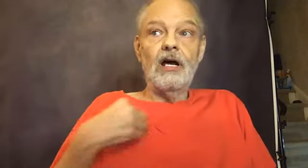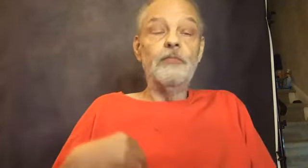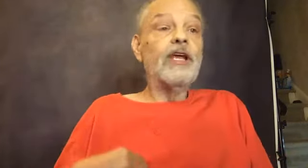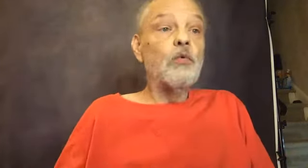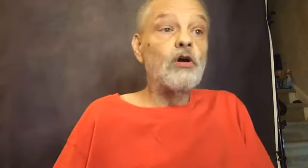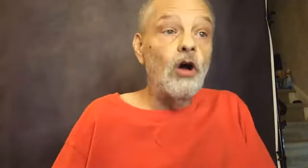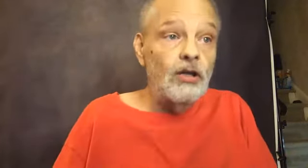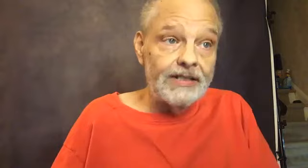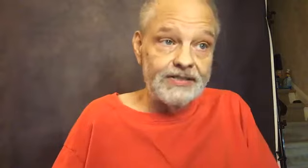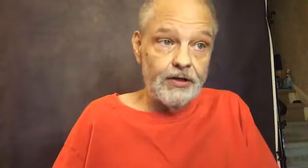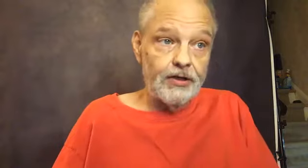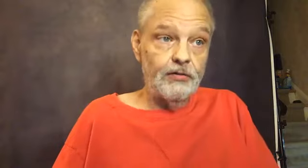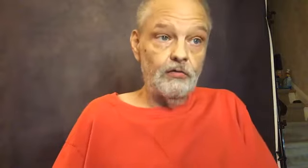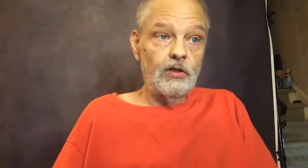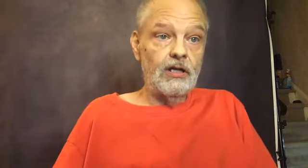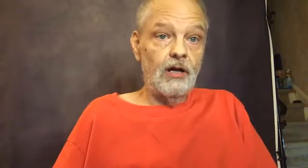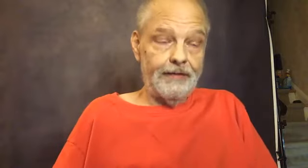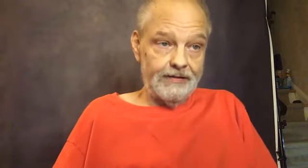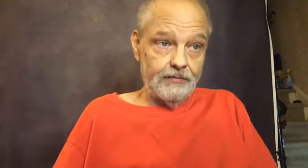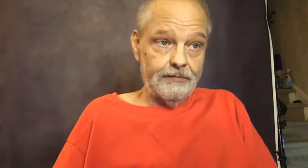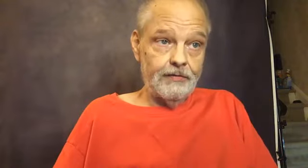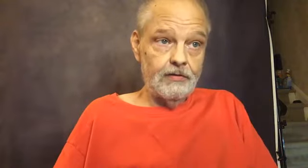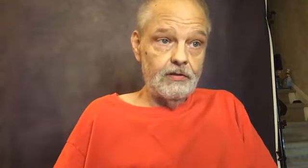They weren't all necessarily offensive.